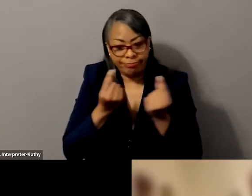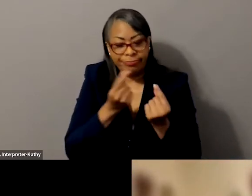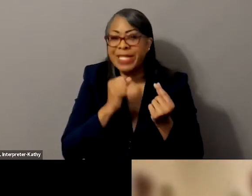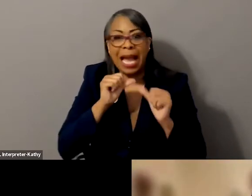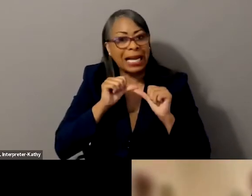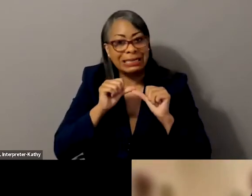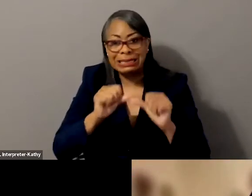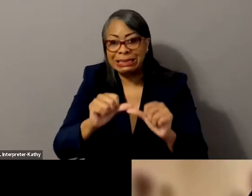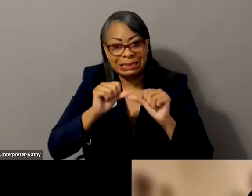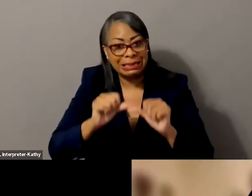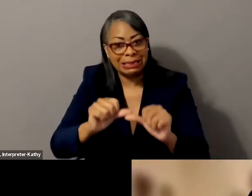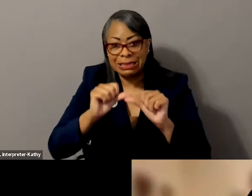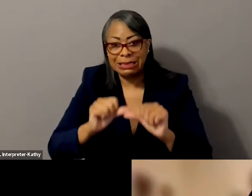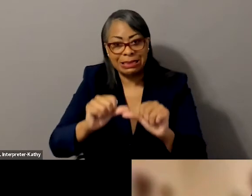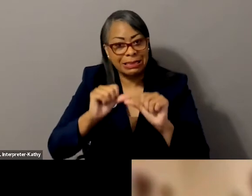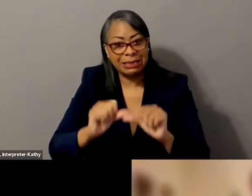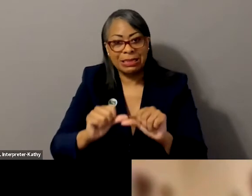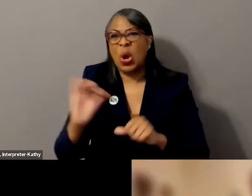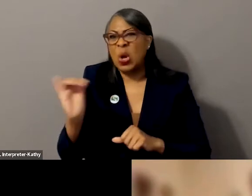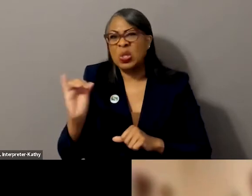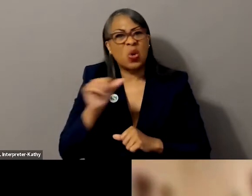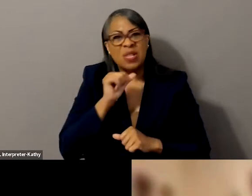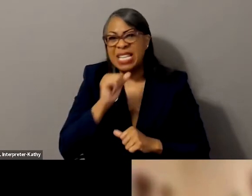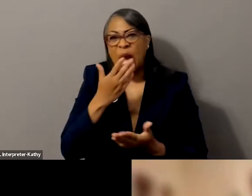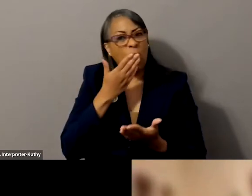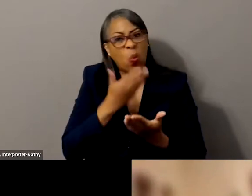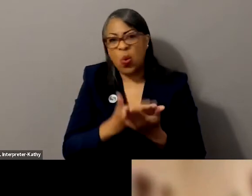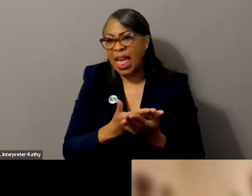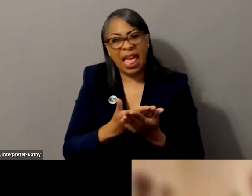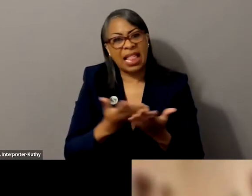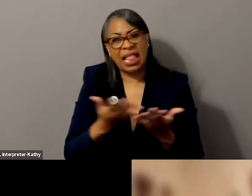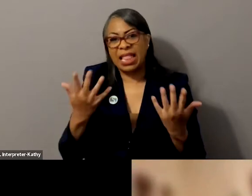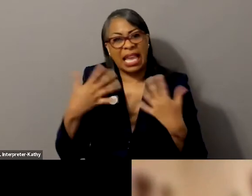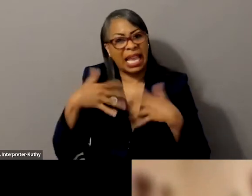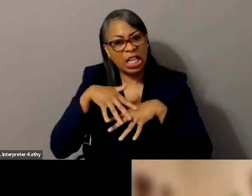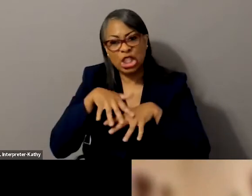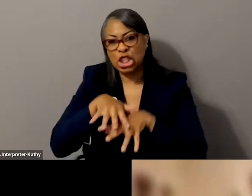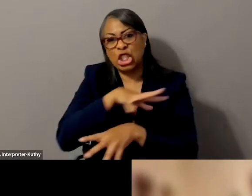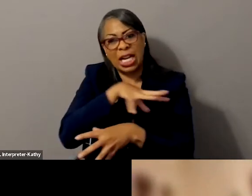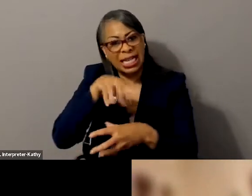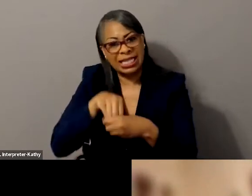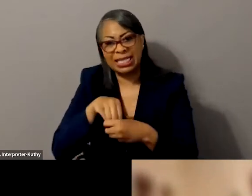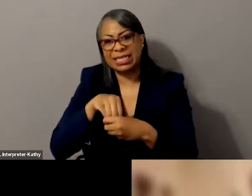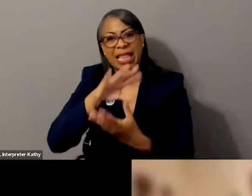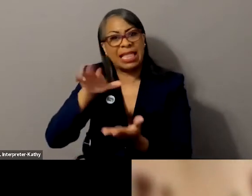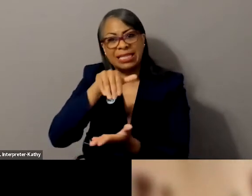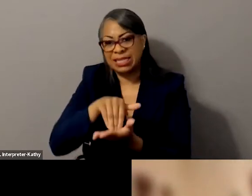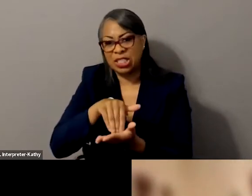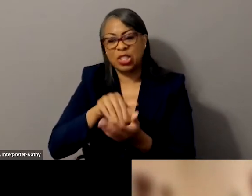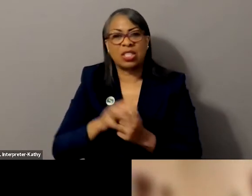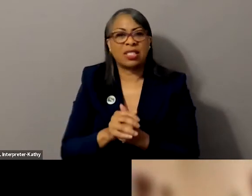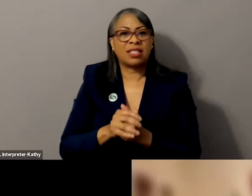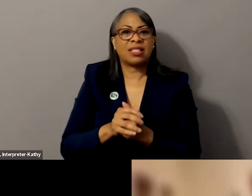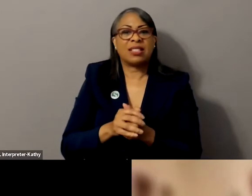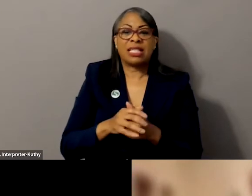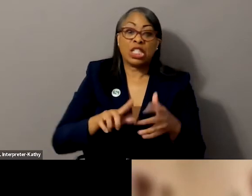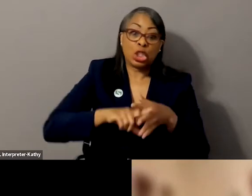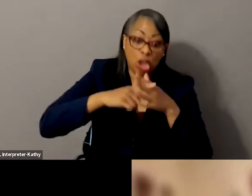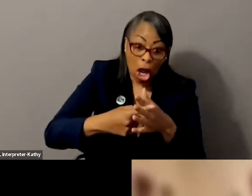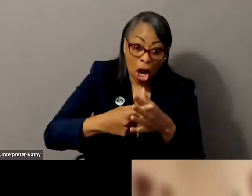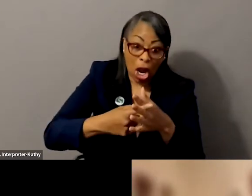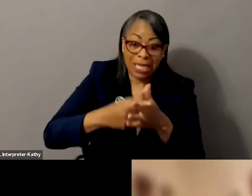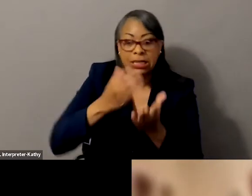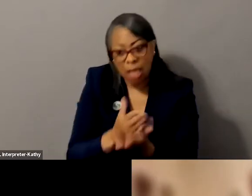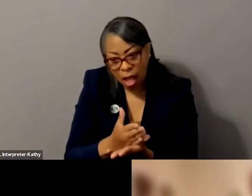always been well integrated across the center, and they have been characterized by stops and starts and starts